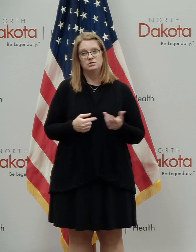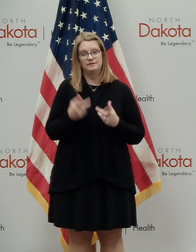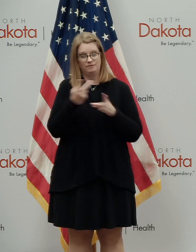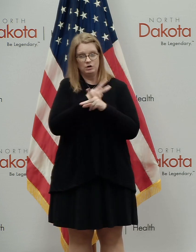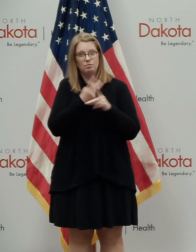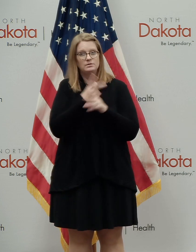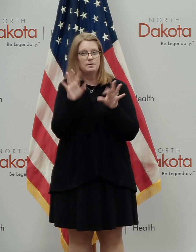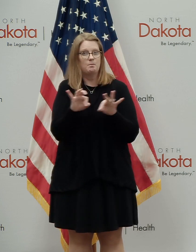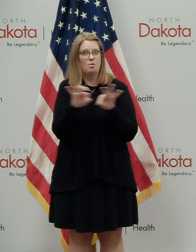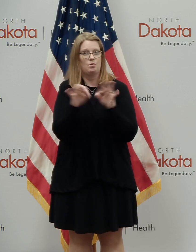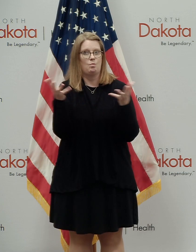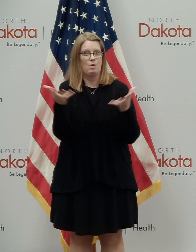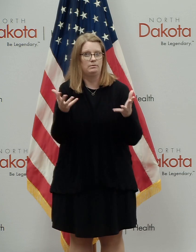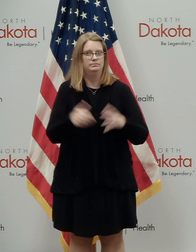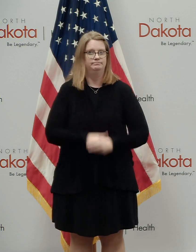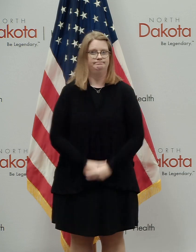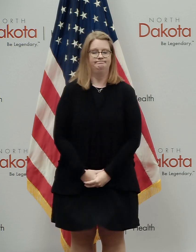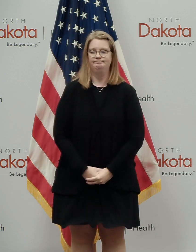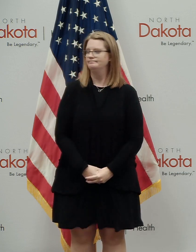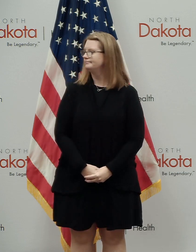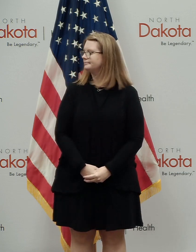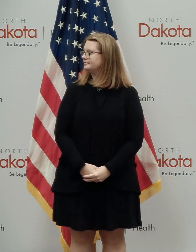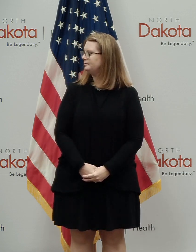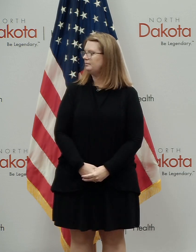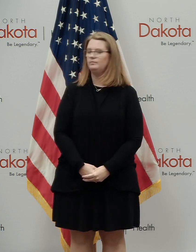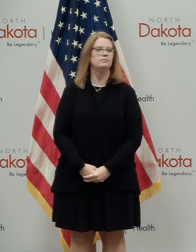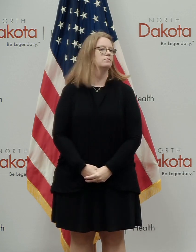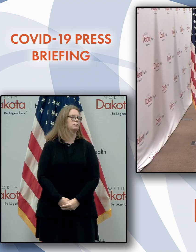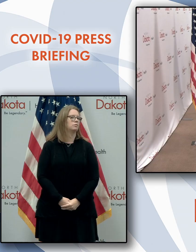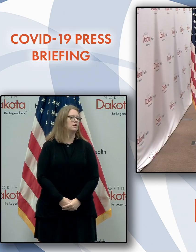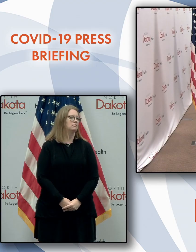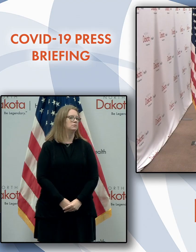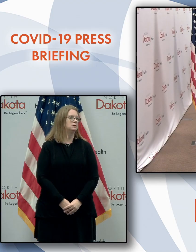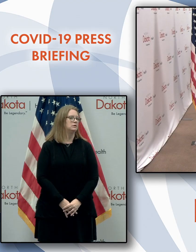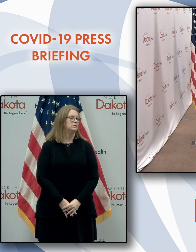important. Thank you.